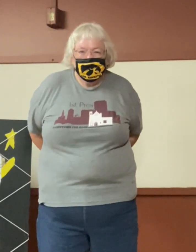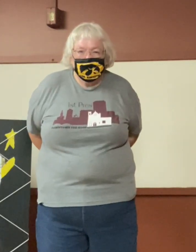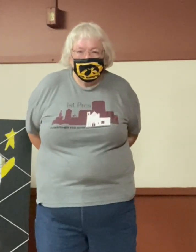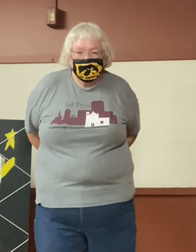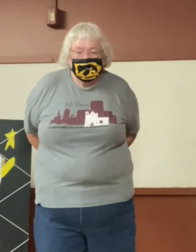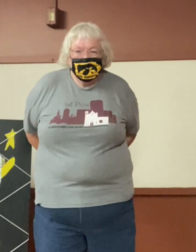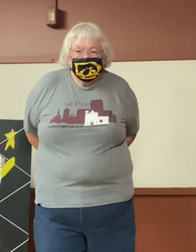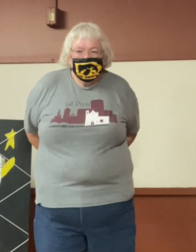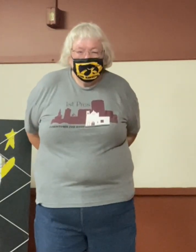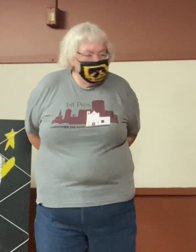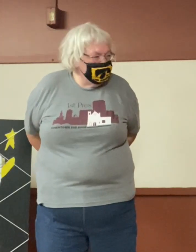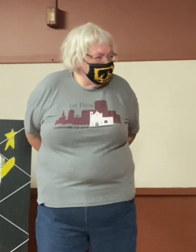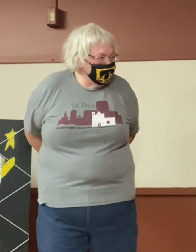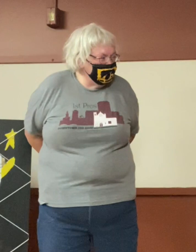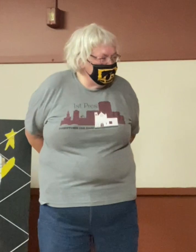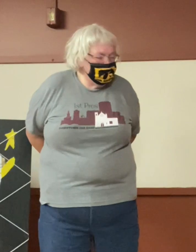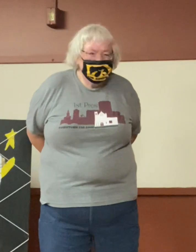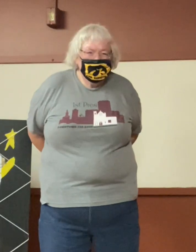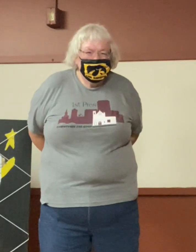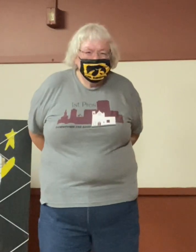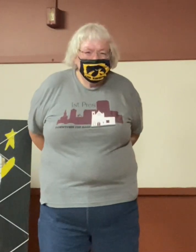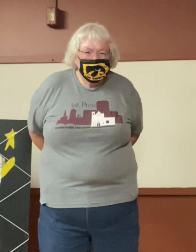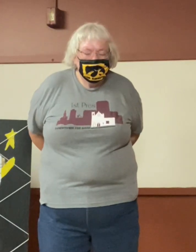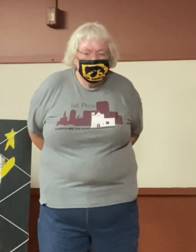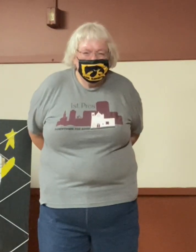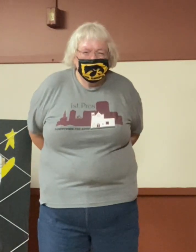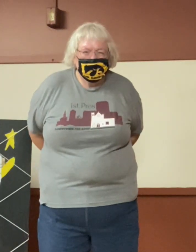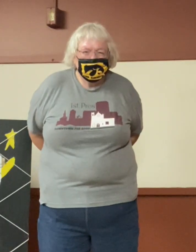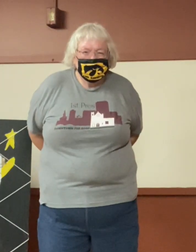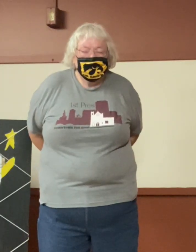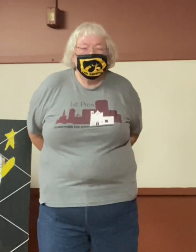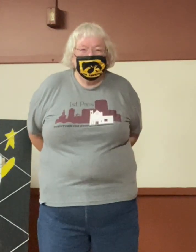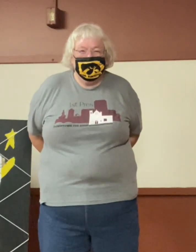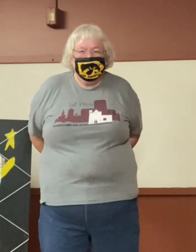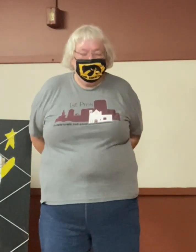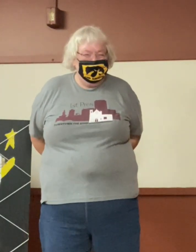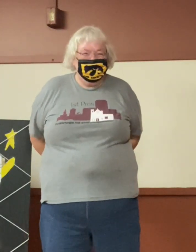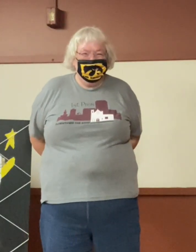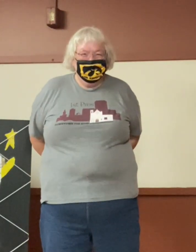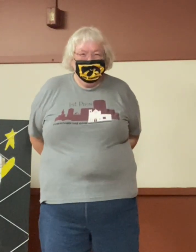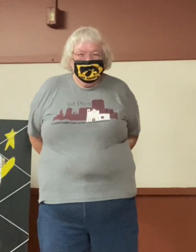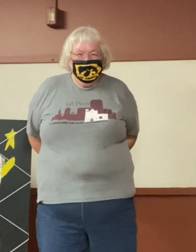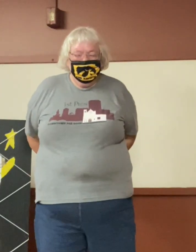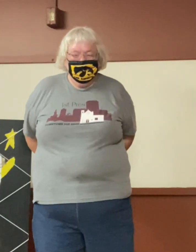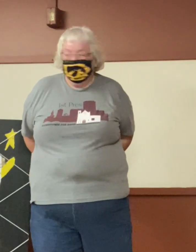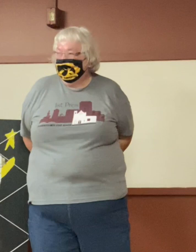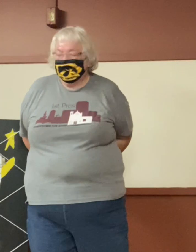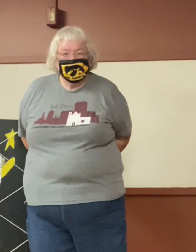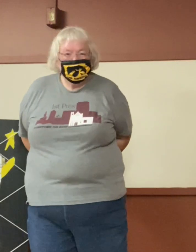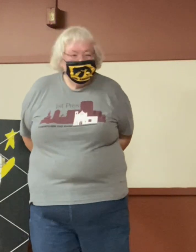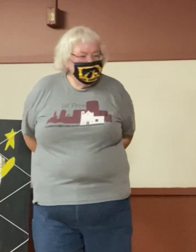to Grace last night. I haven't seen Grace in a long time. She likes my beard. So. Oh, okay. Hey, we're going to sing a couple